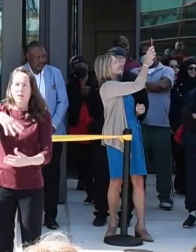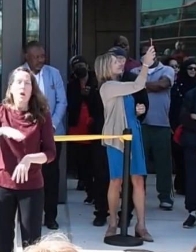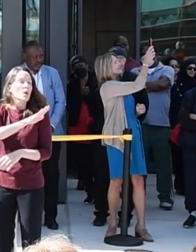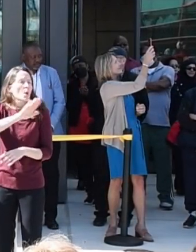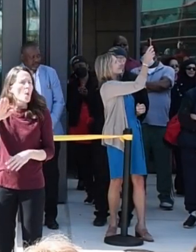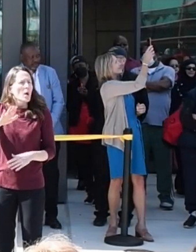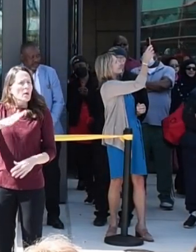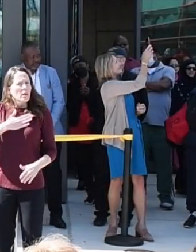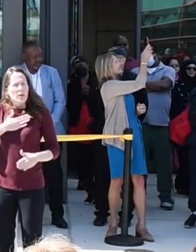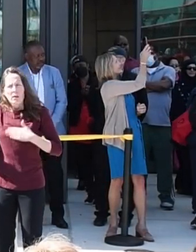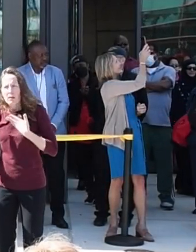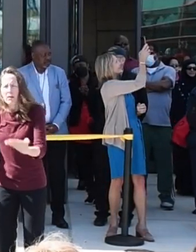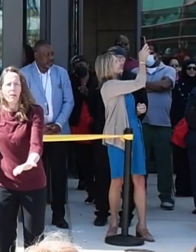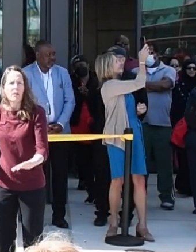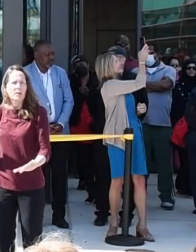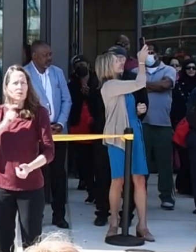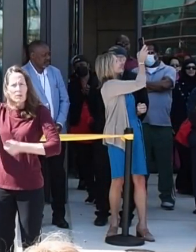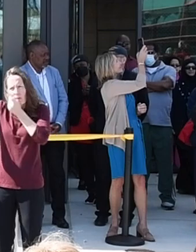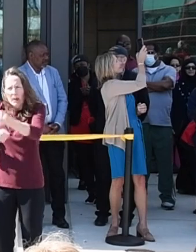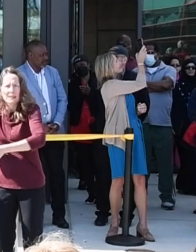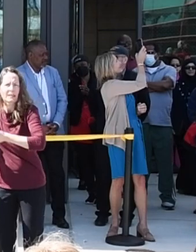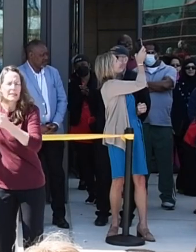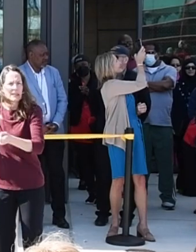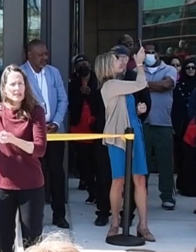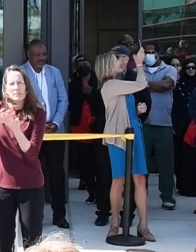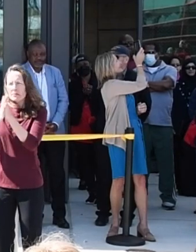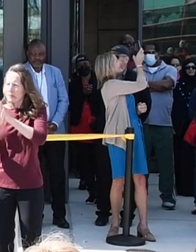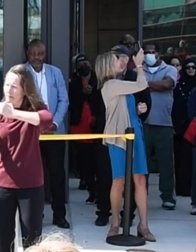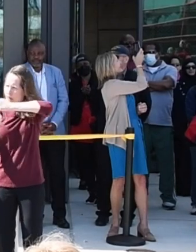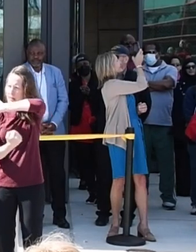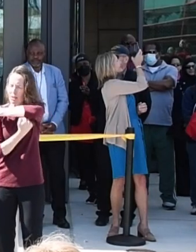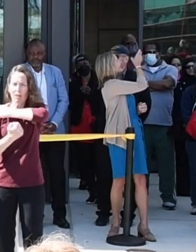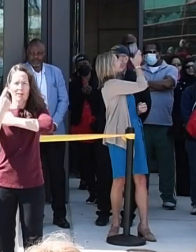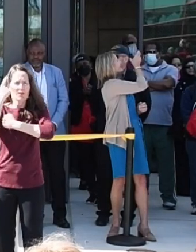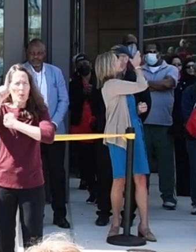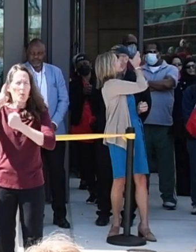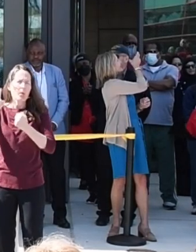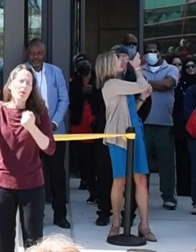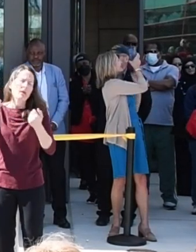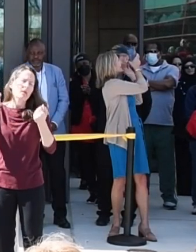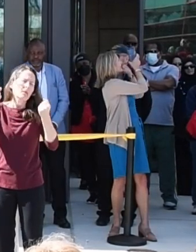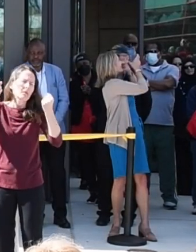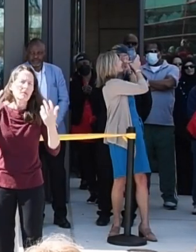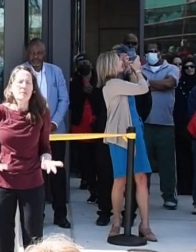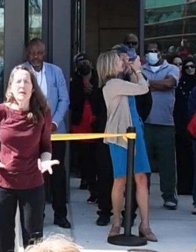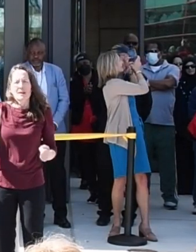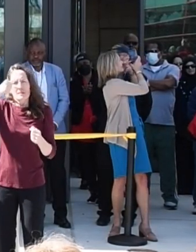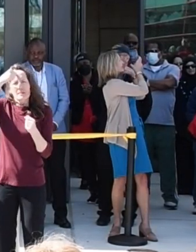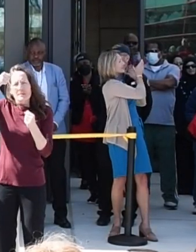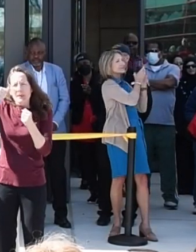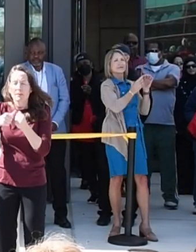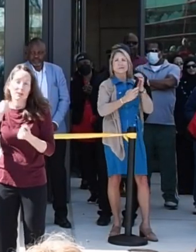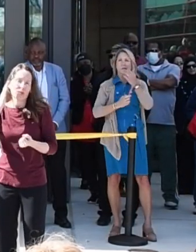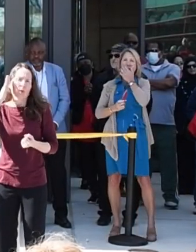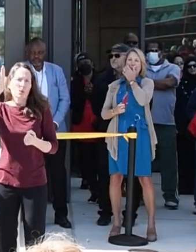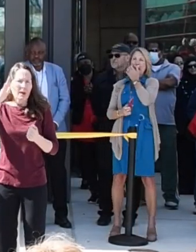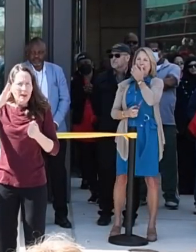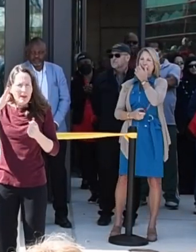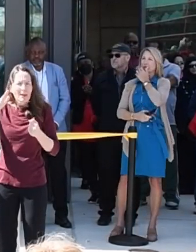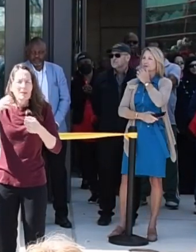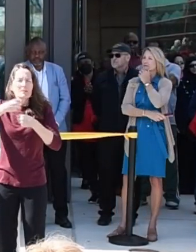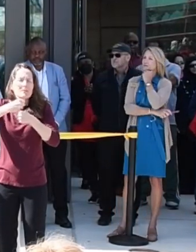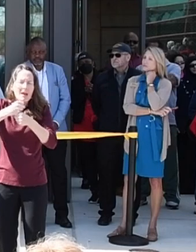have laid the foundation for the countless memories to be made and the lives to be enriched within